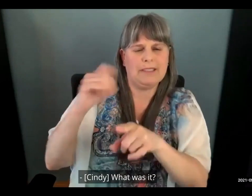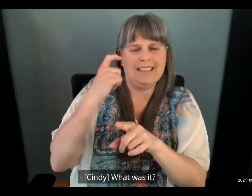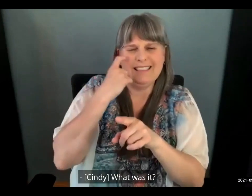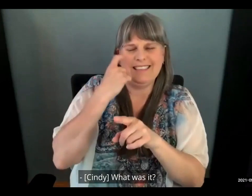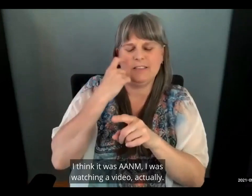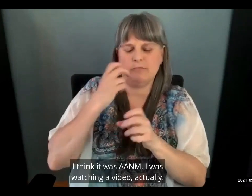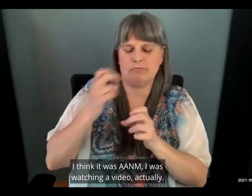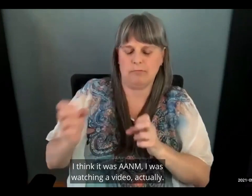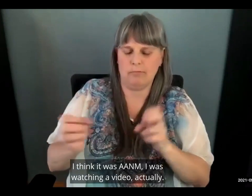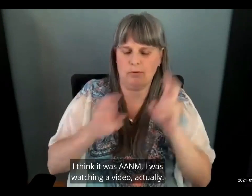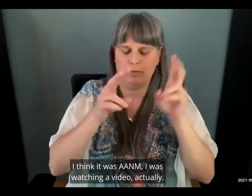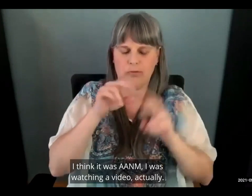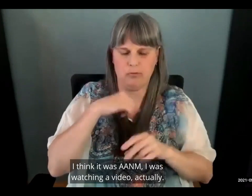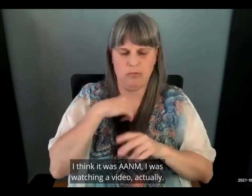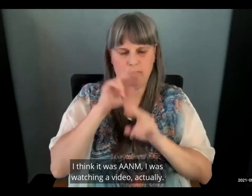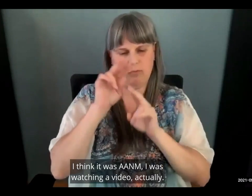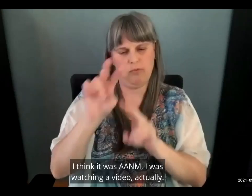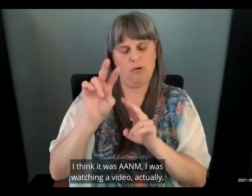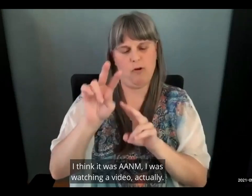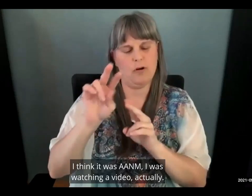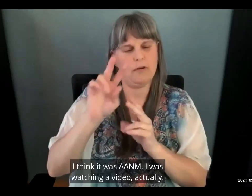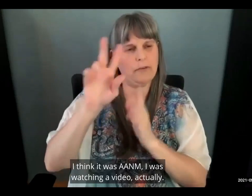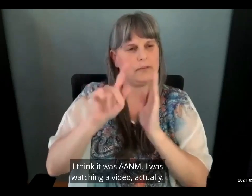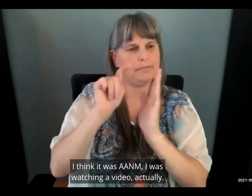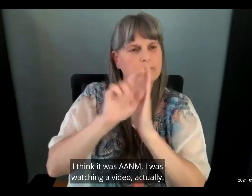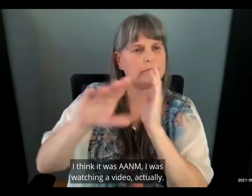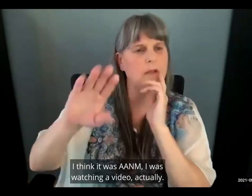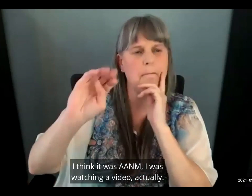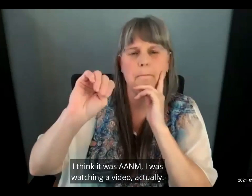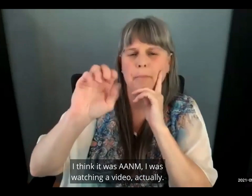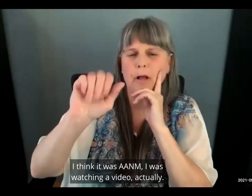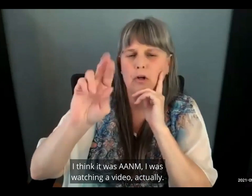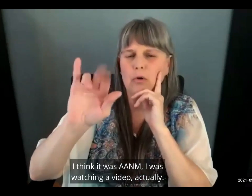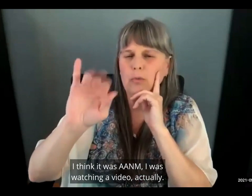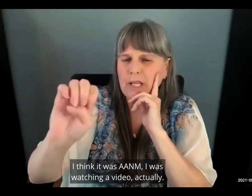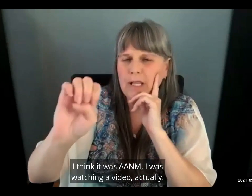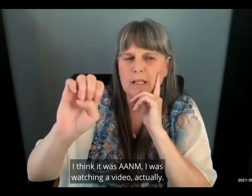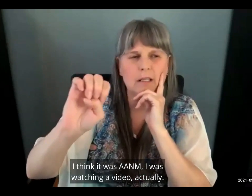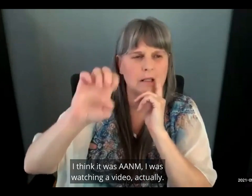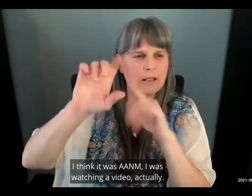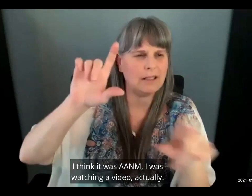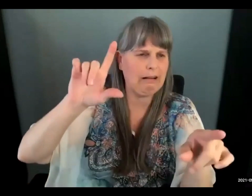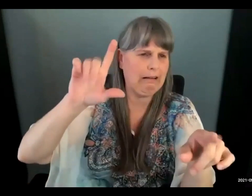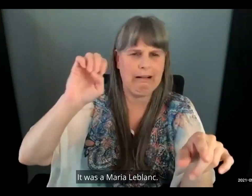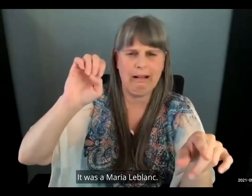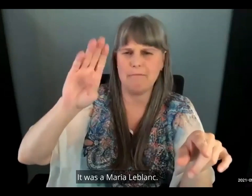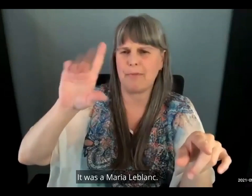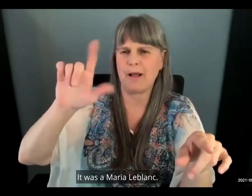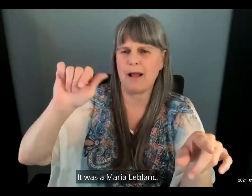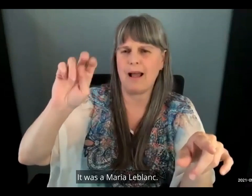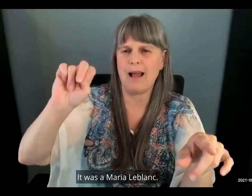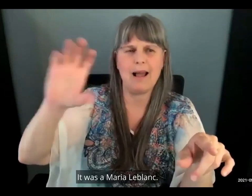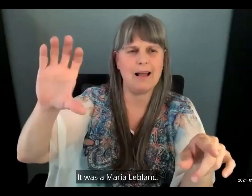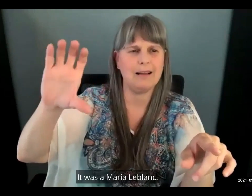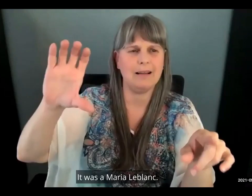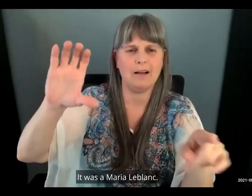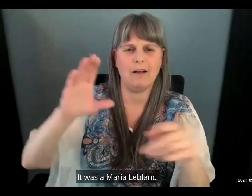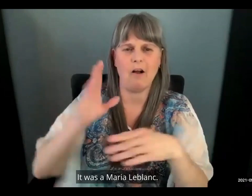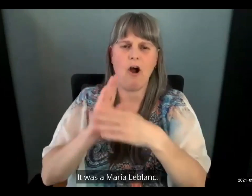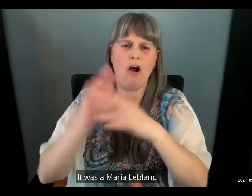What was it? I think it was AANM. I was watching a video actually. It was